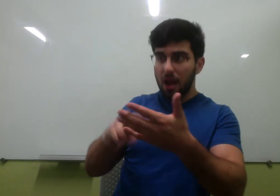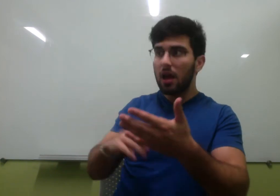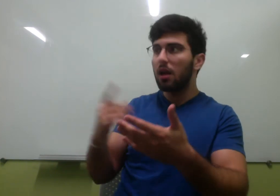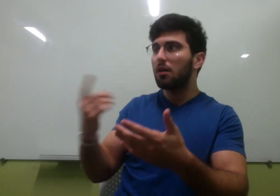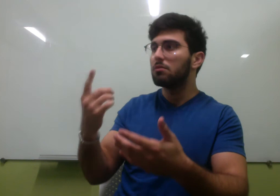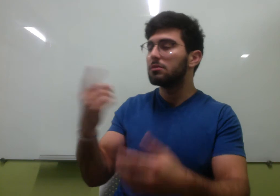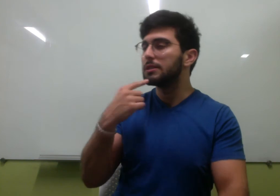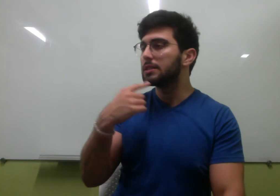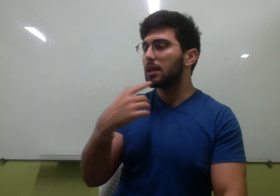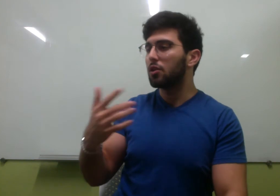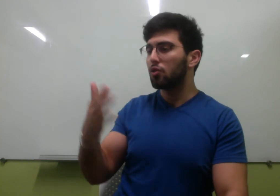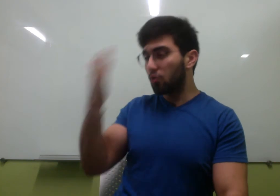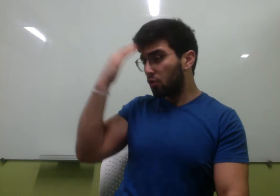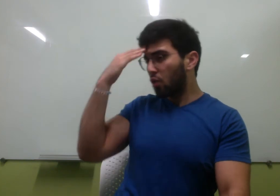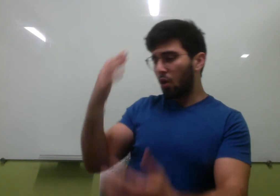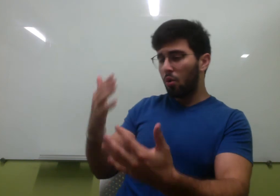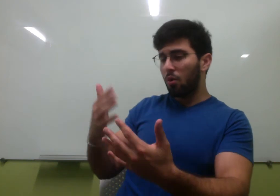Just good, giant, liberal mammals.